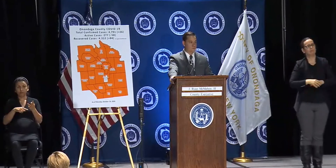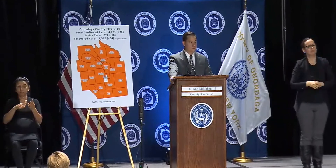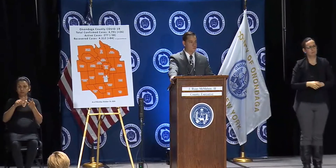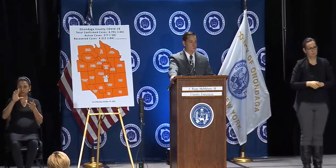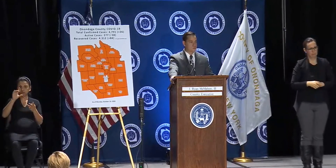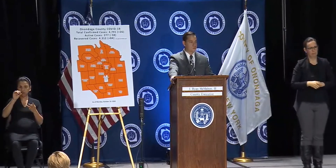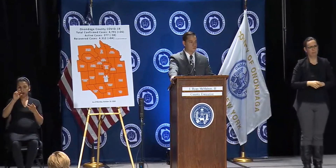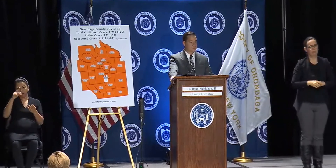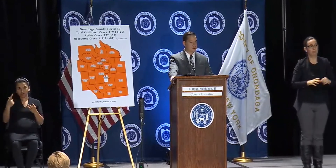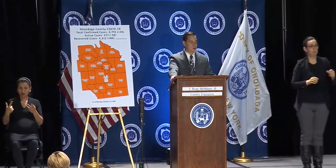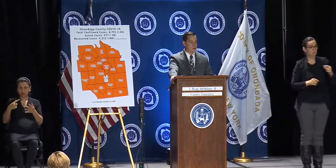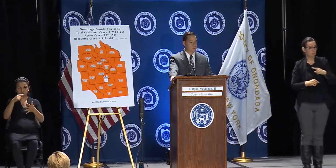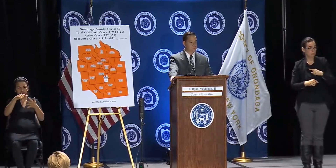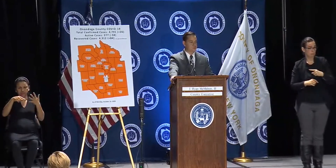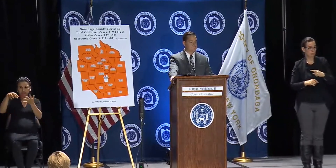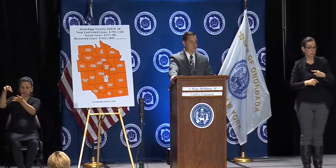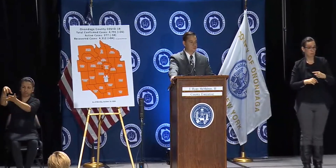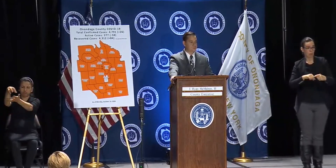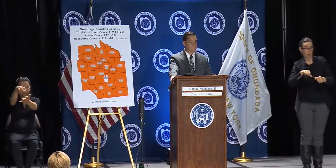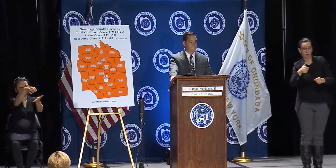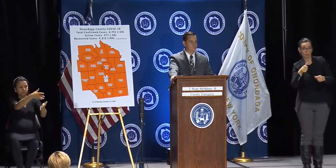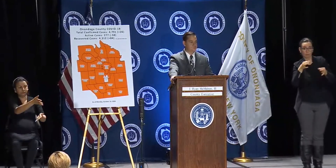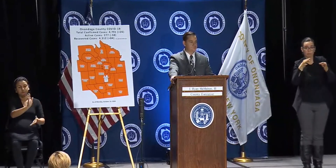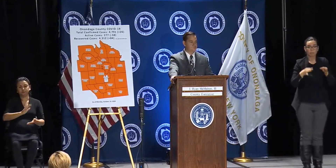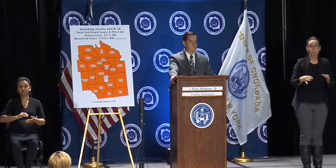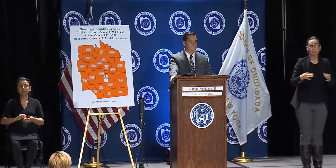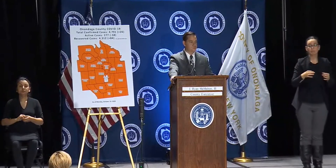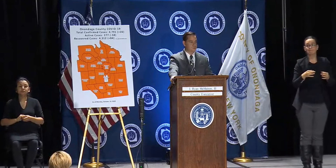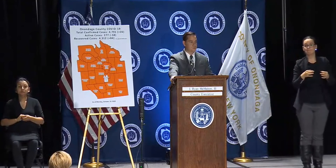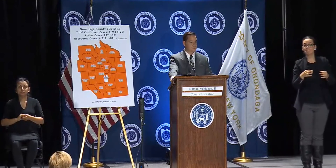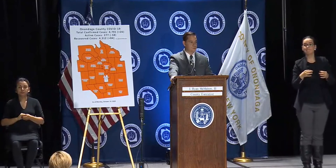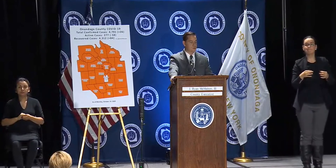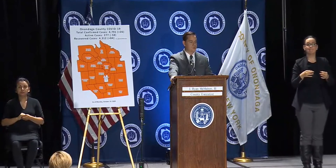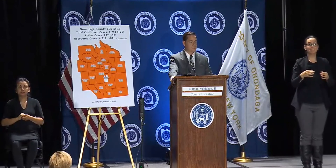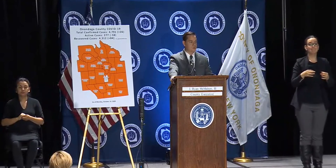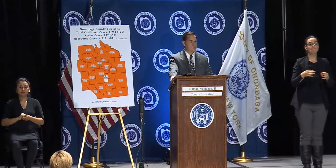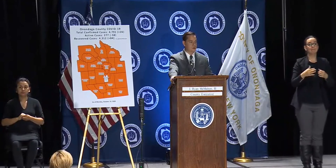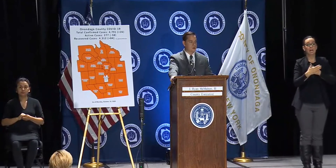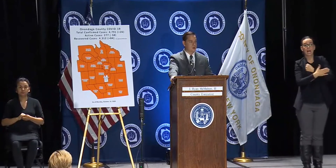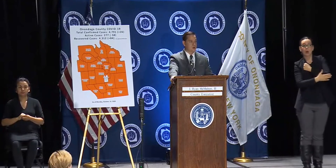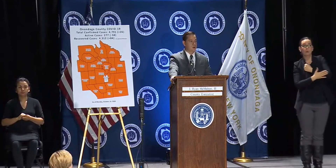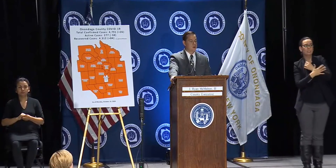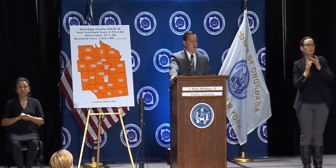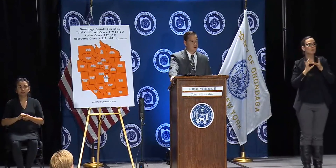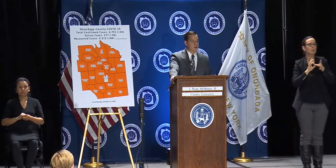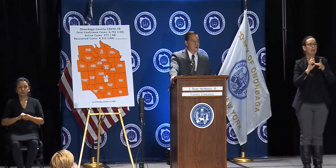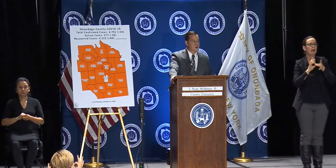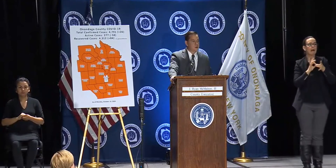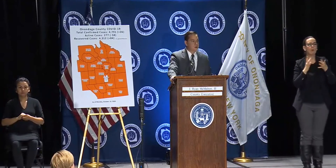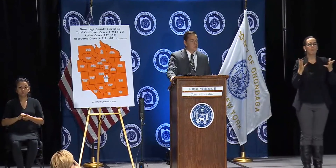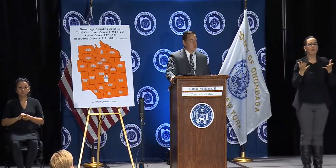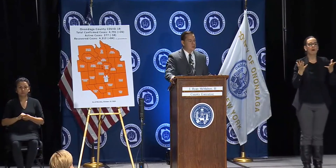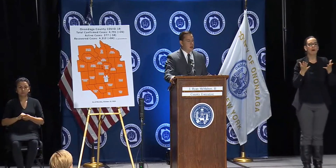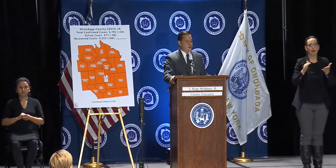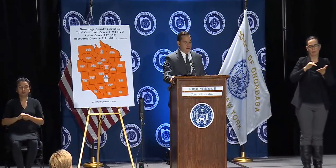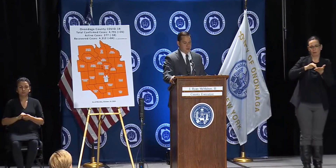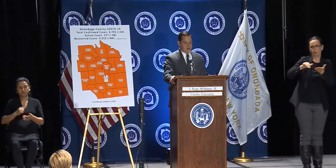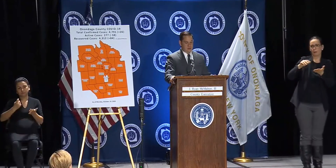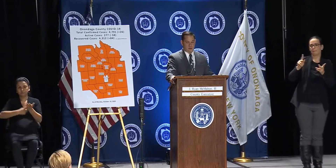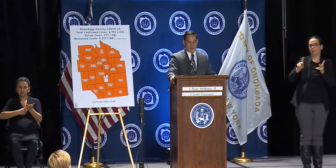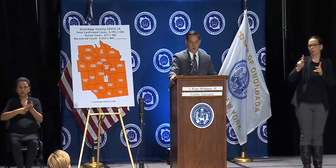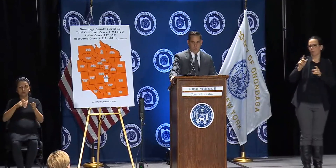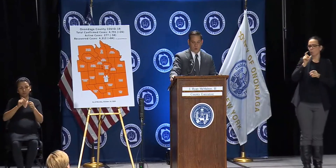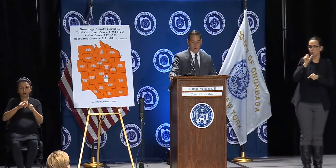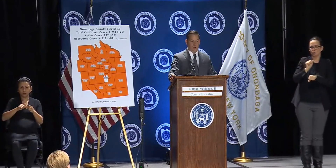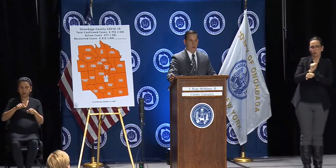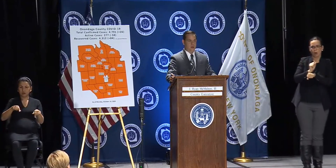Have you made any more decisions about county layoffs or furloughs for the rest of the year? Yeah,